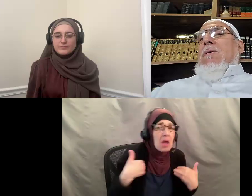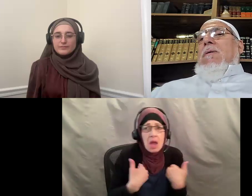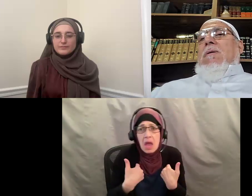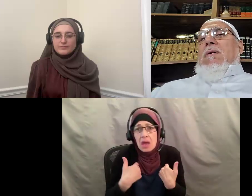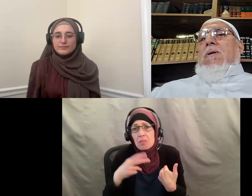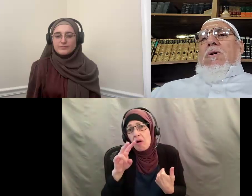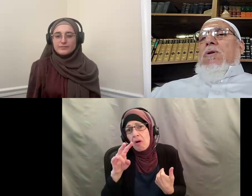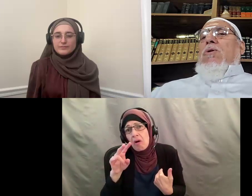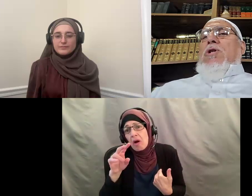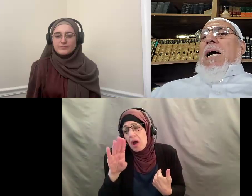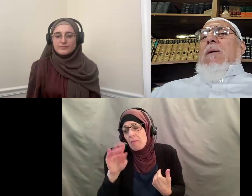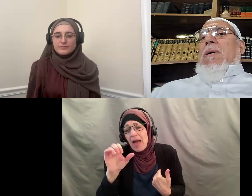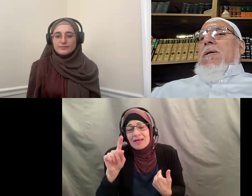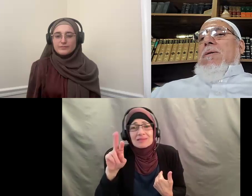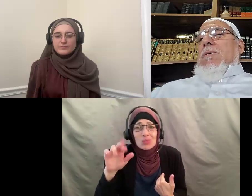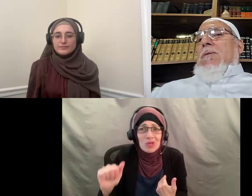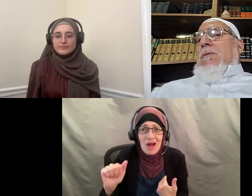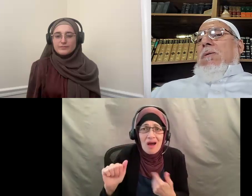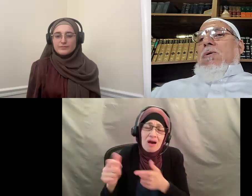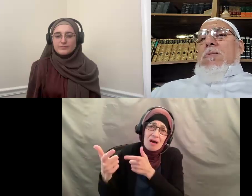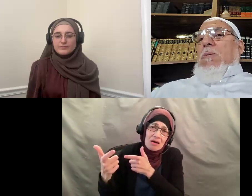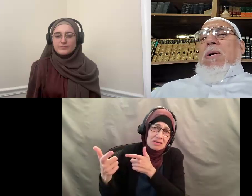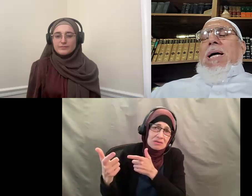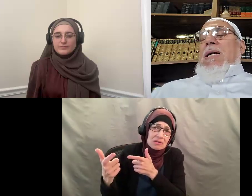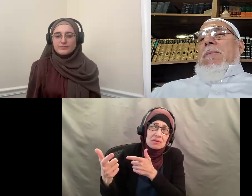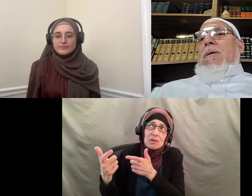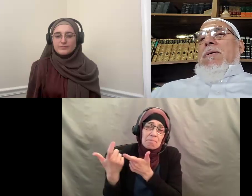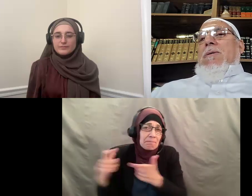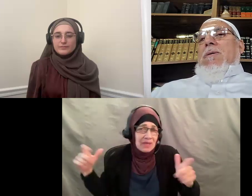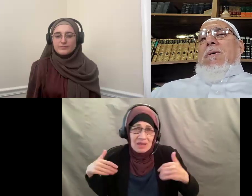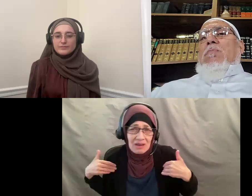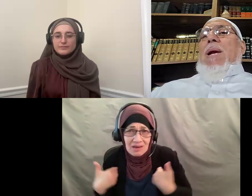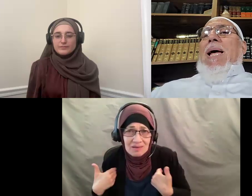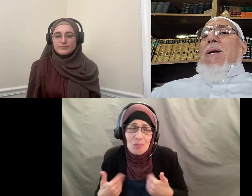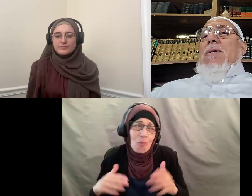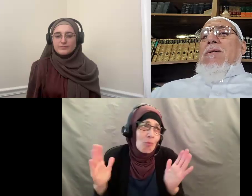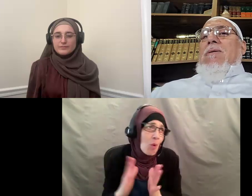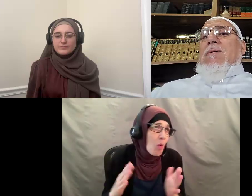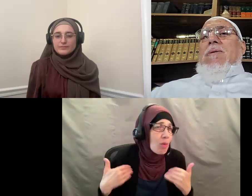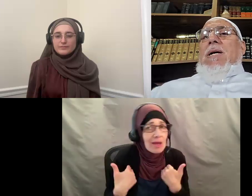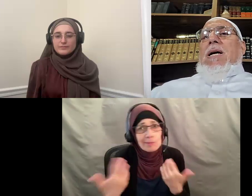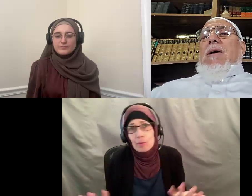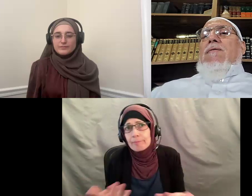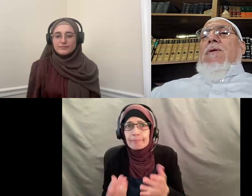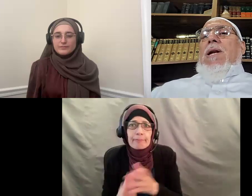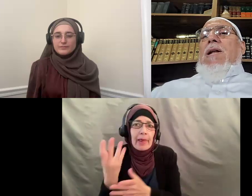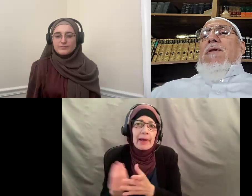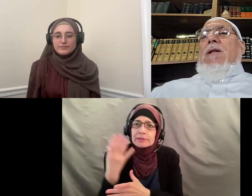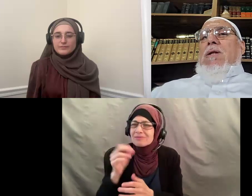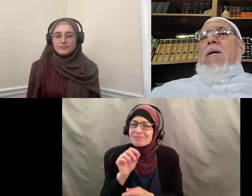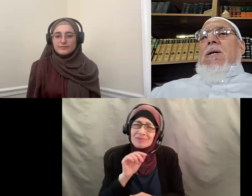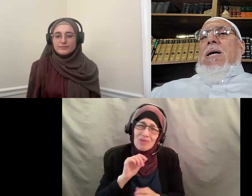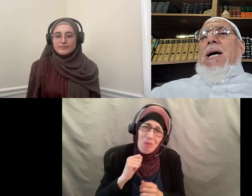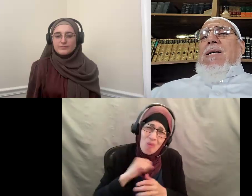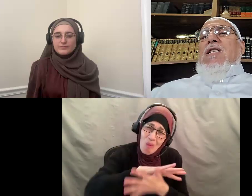viruses, huge animals, small animals, plants. Every